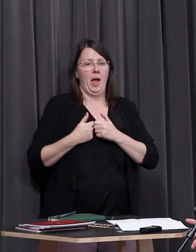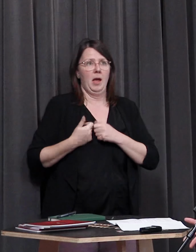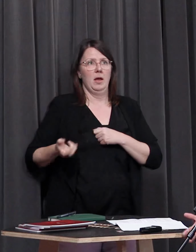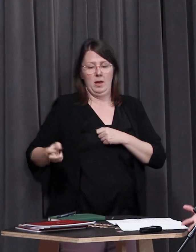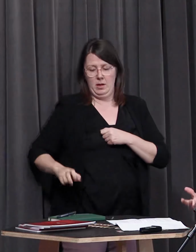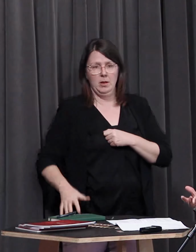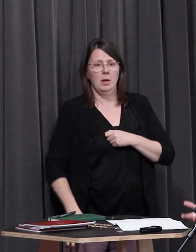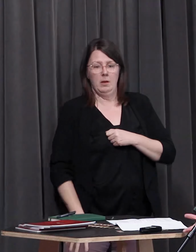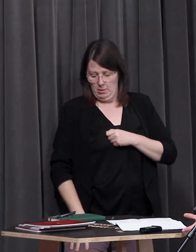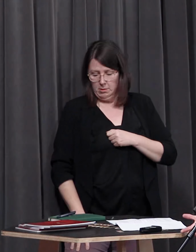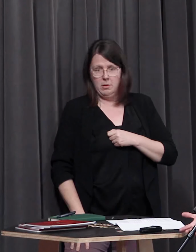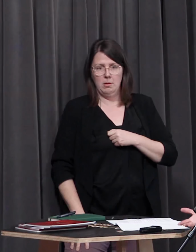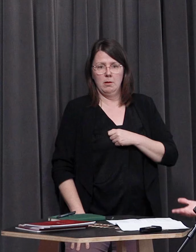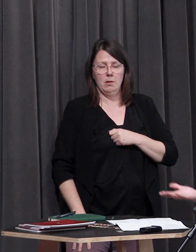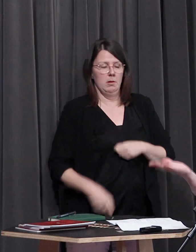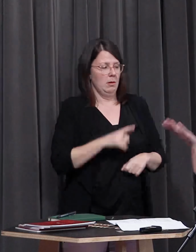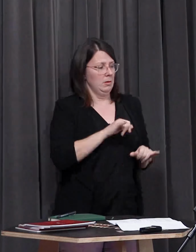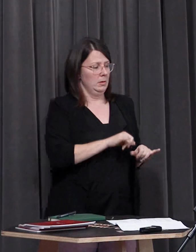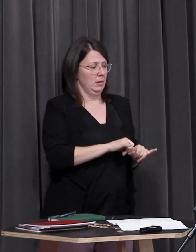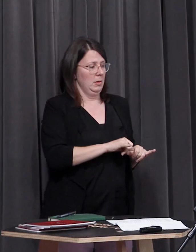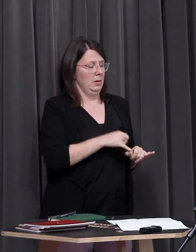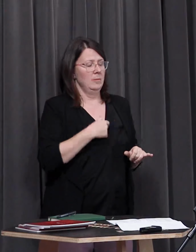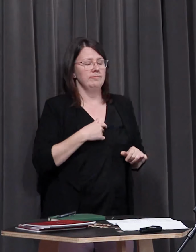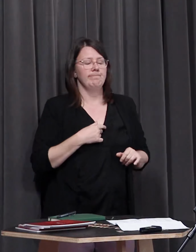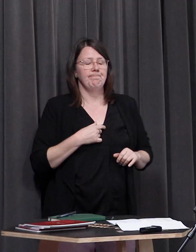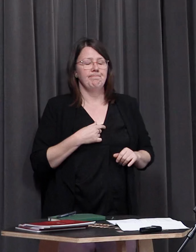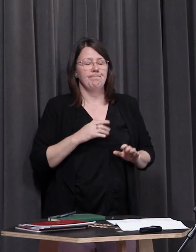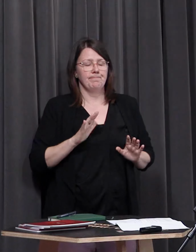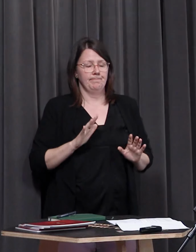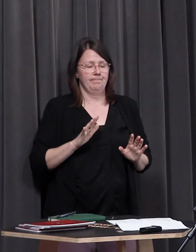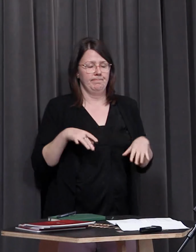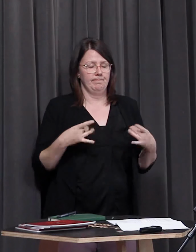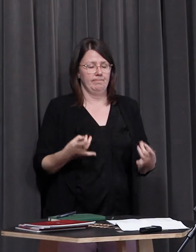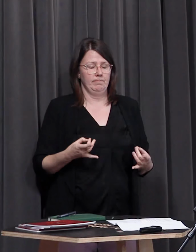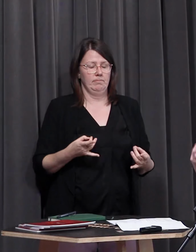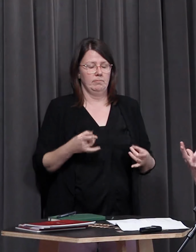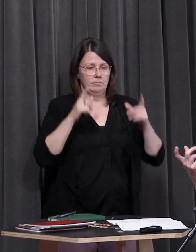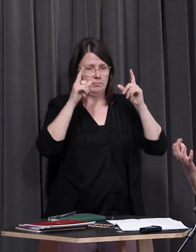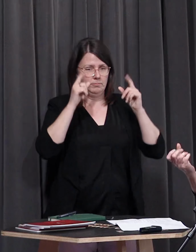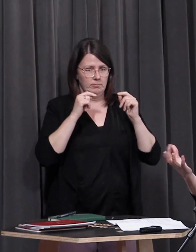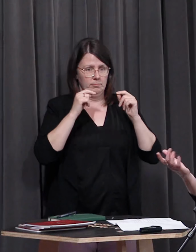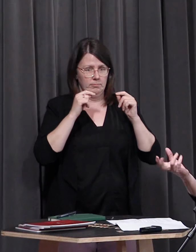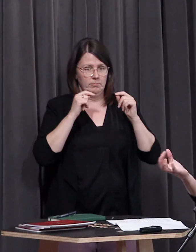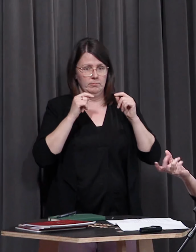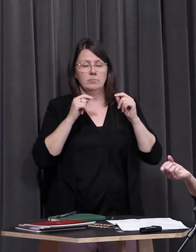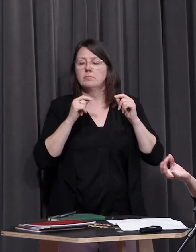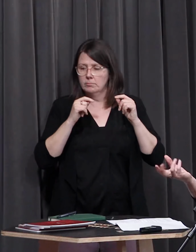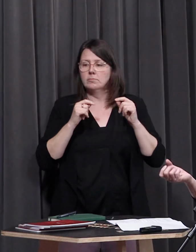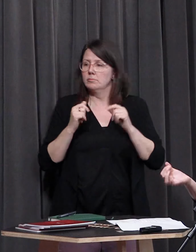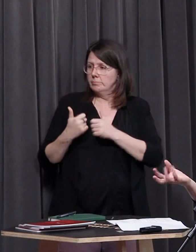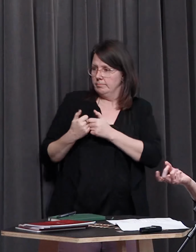And all I could do was close my eyes, have her words come through my ears and out my